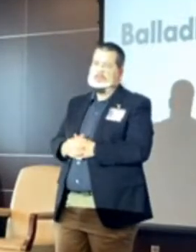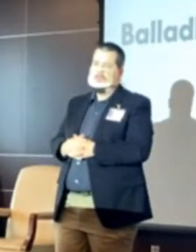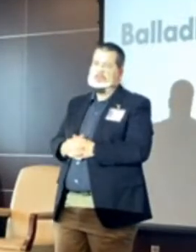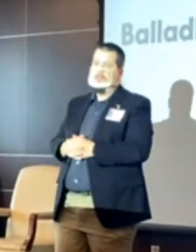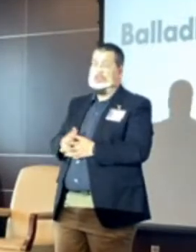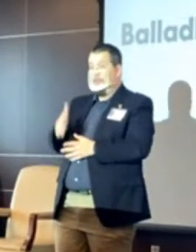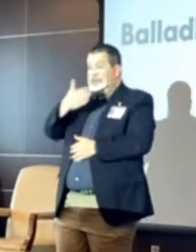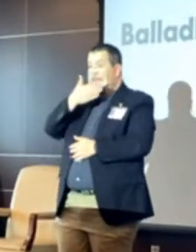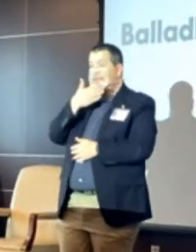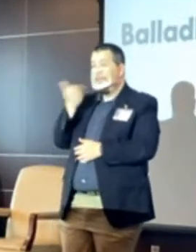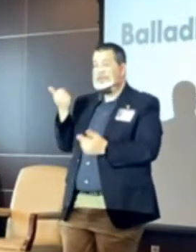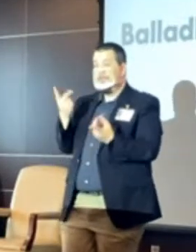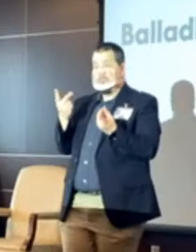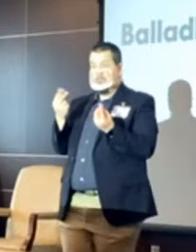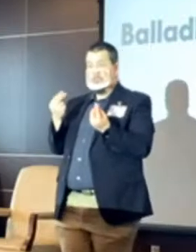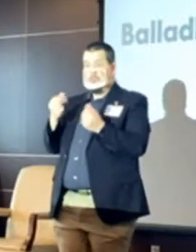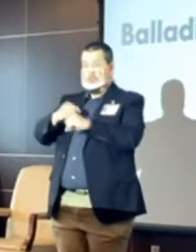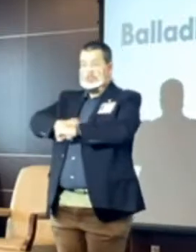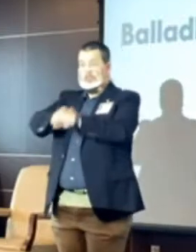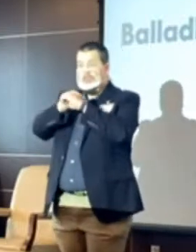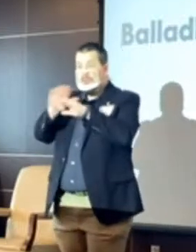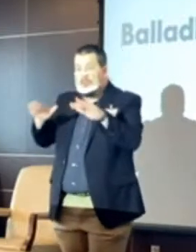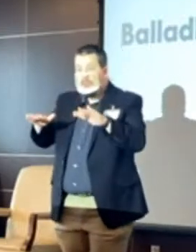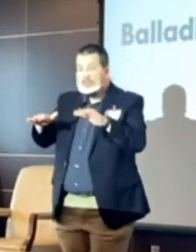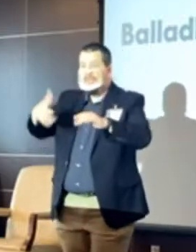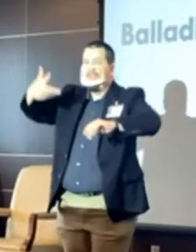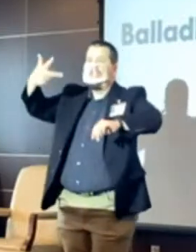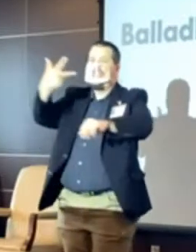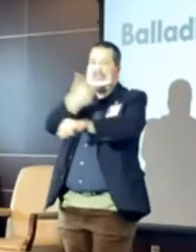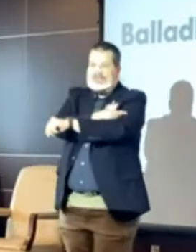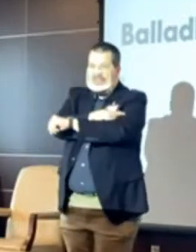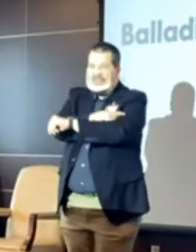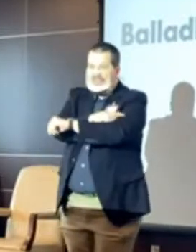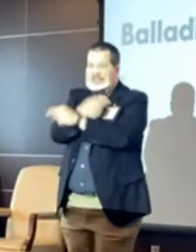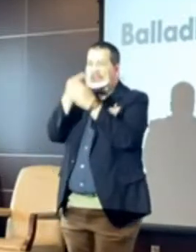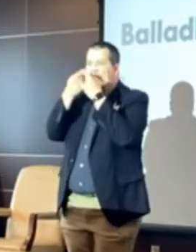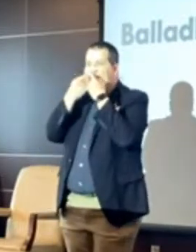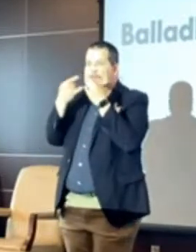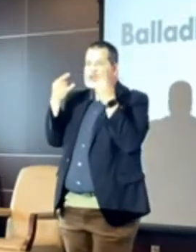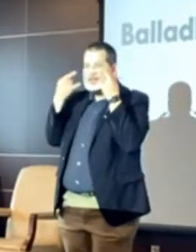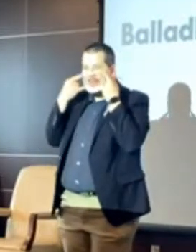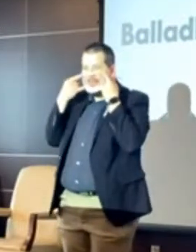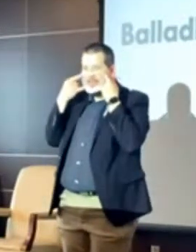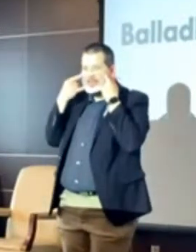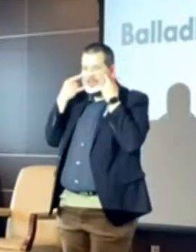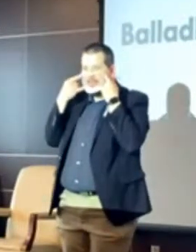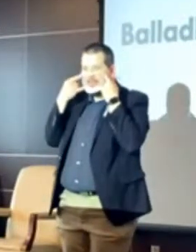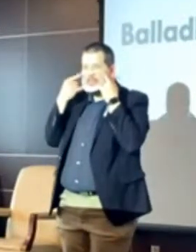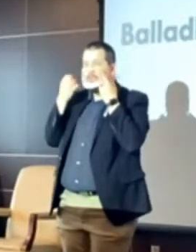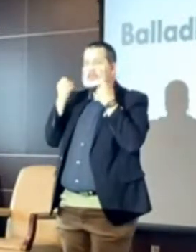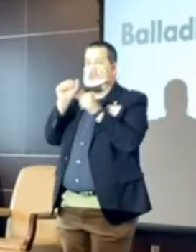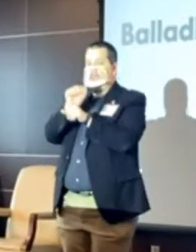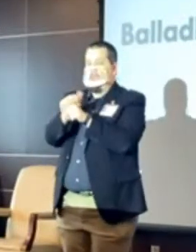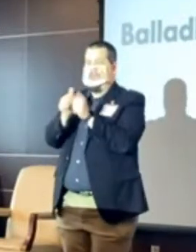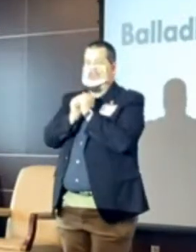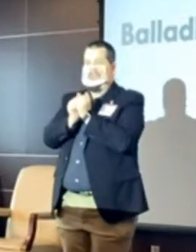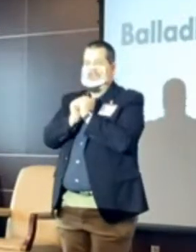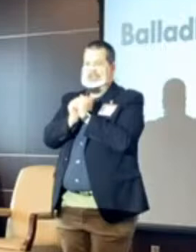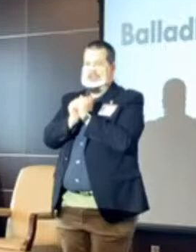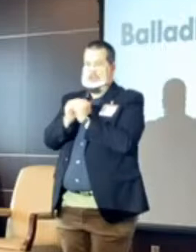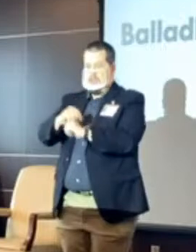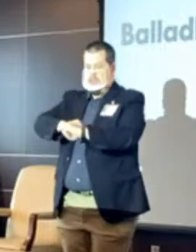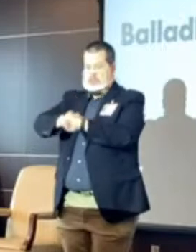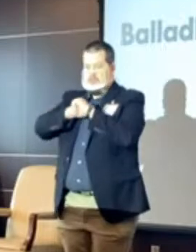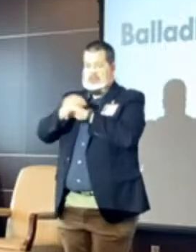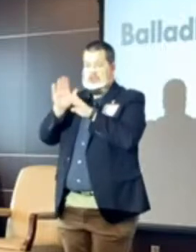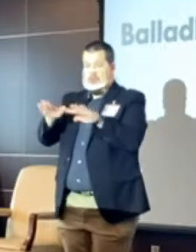The best thing we can do to protect them is to get vaccinated and wear masks. So let us all work together, protect